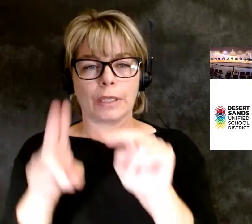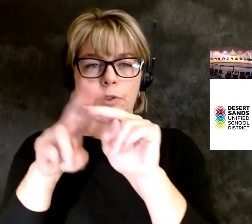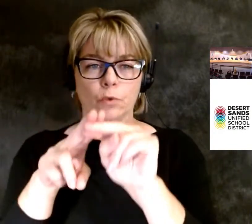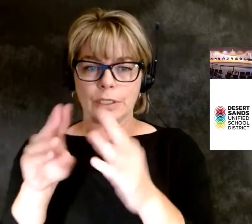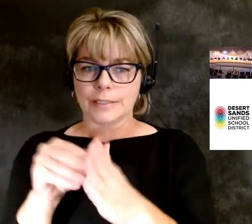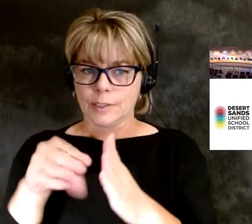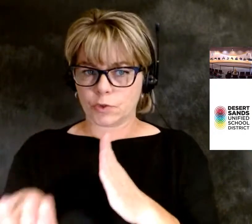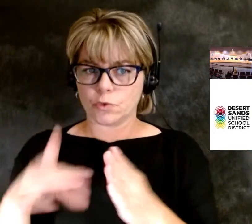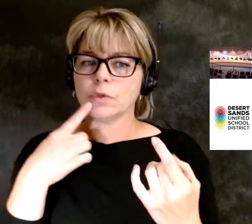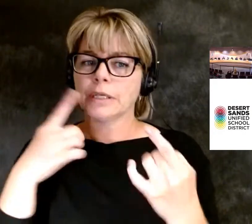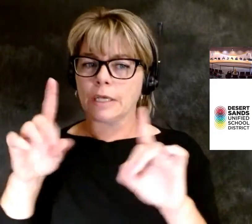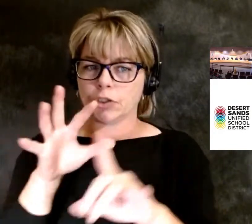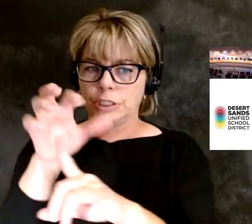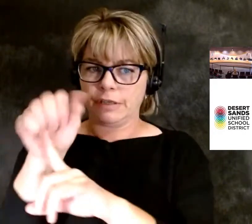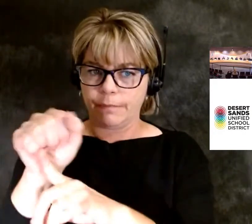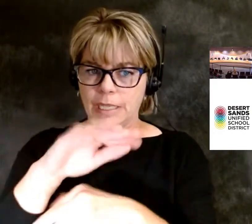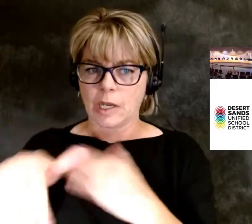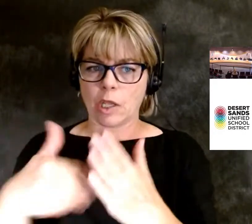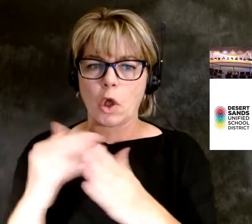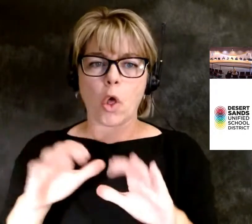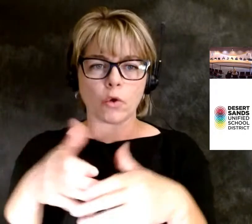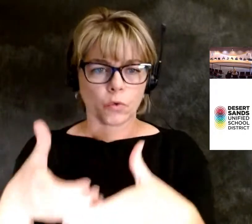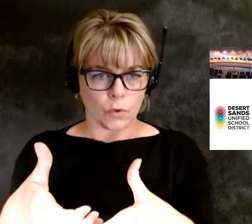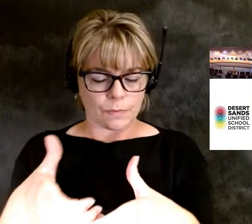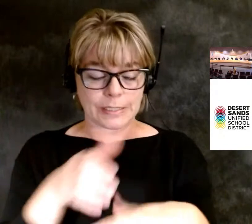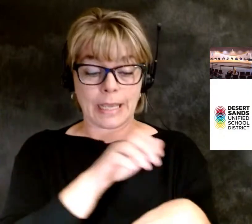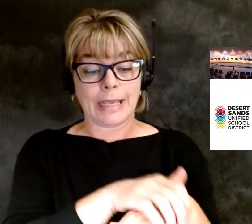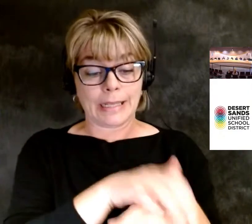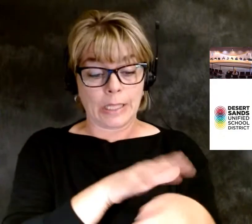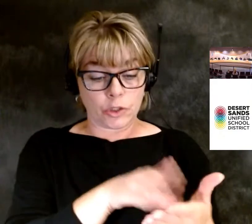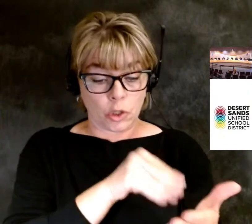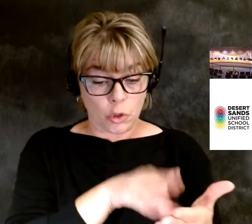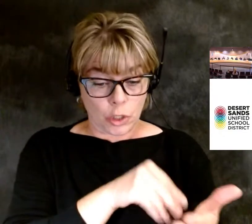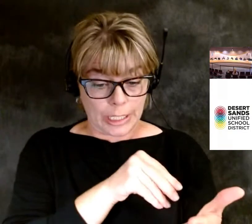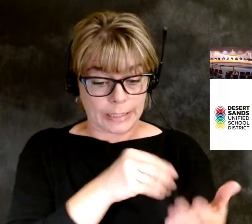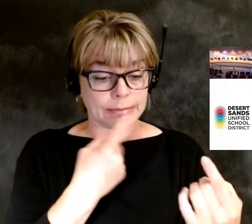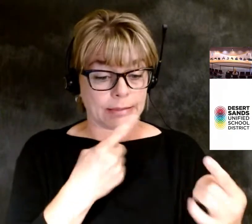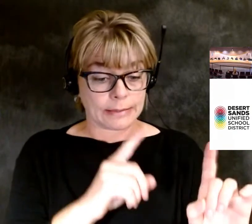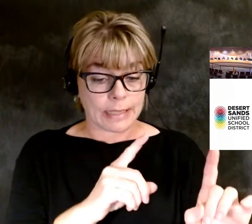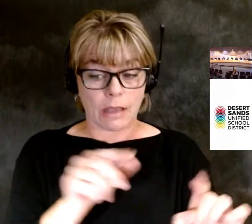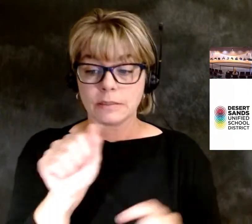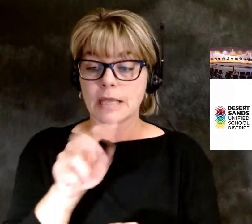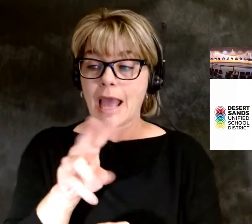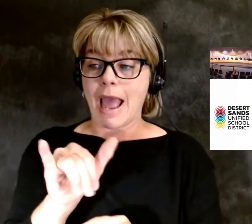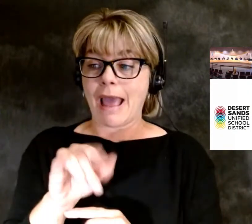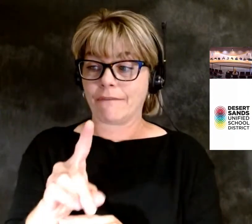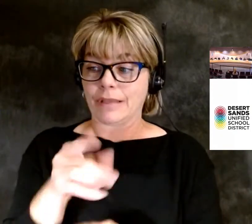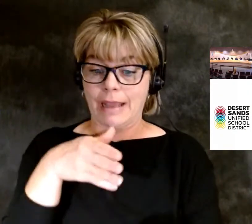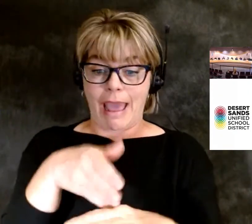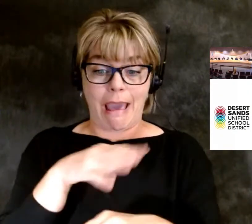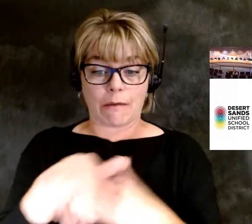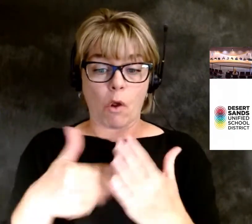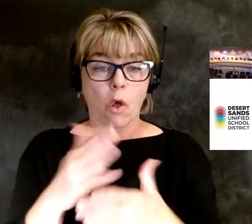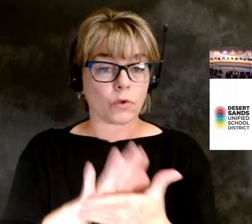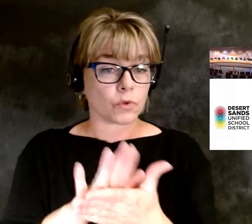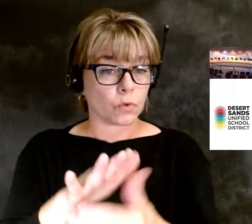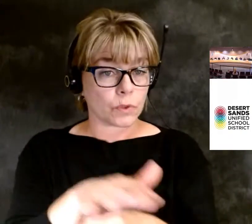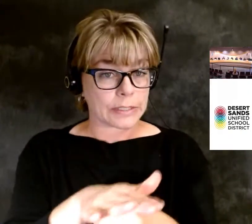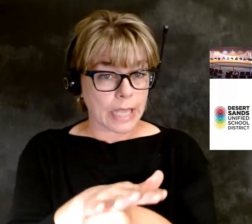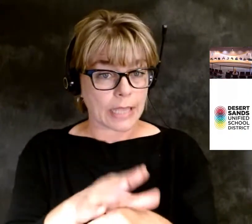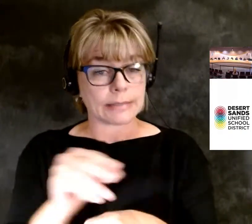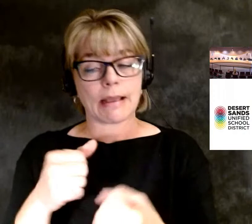groups, English learner academic success, MTSS, AVID at all school sites, and supports for mental health and